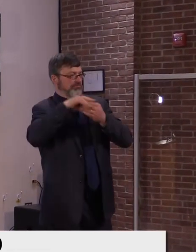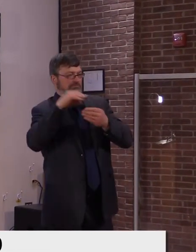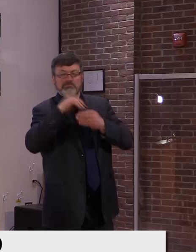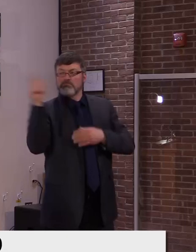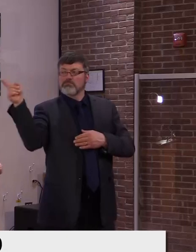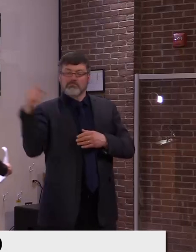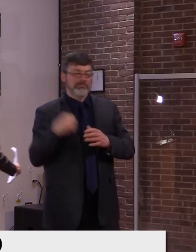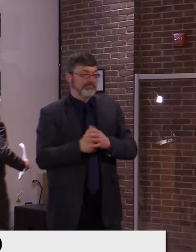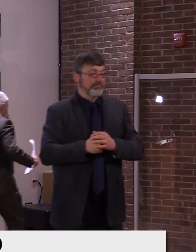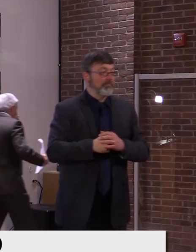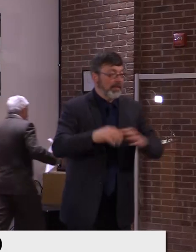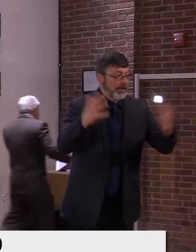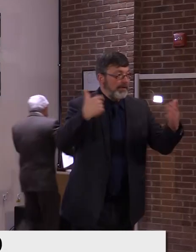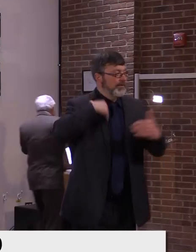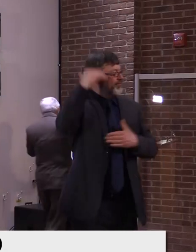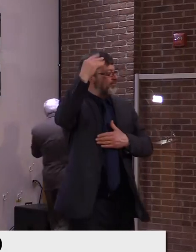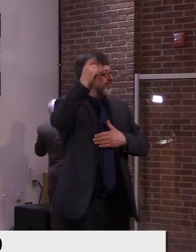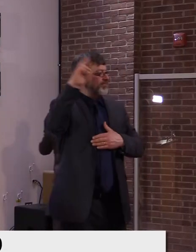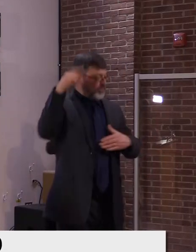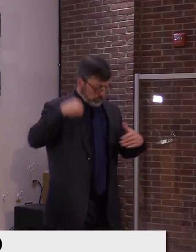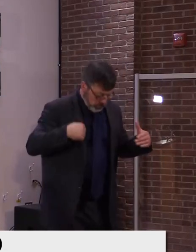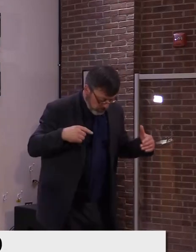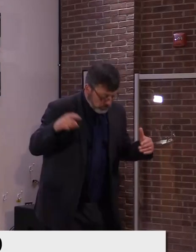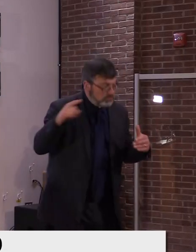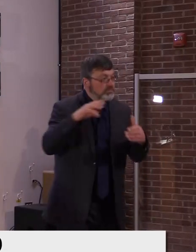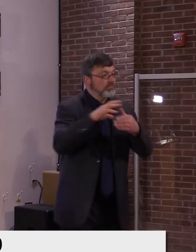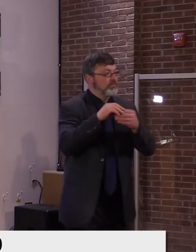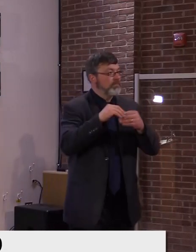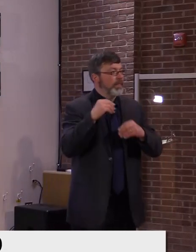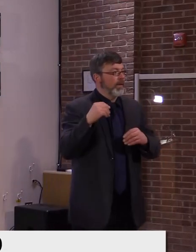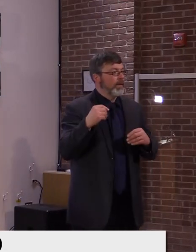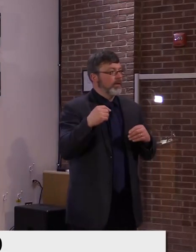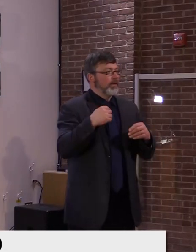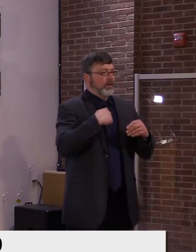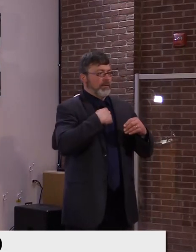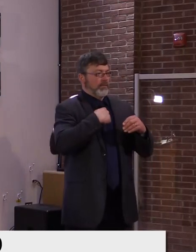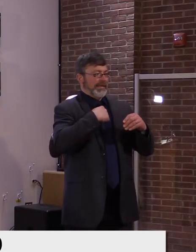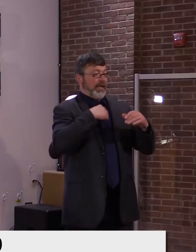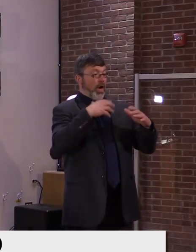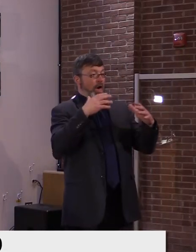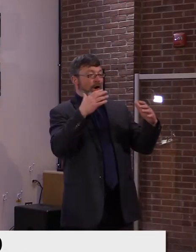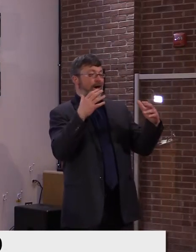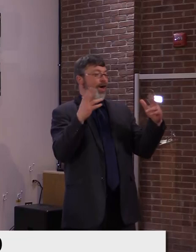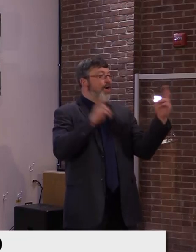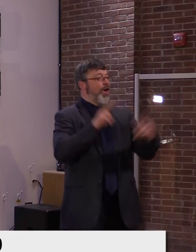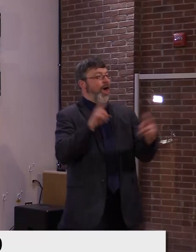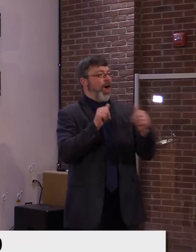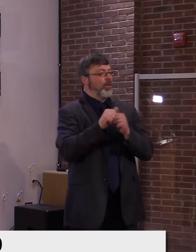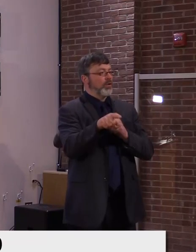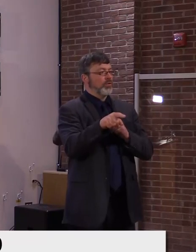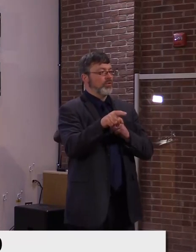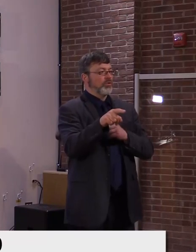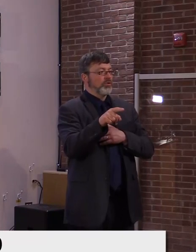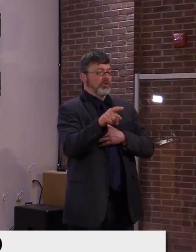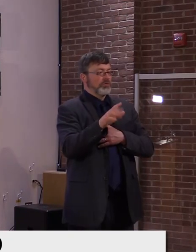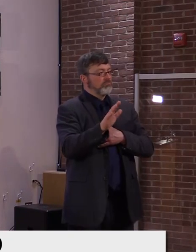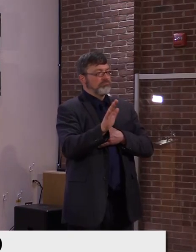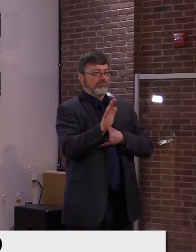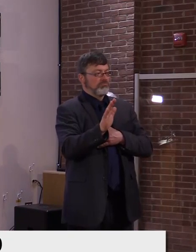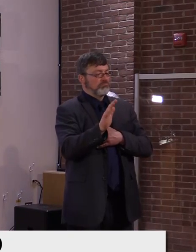I'm not gonna play your doctor cat, but I'm gonna answer more generally. There's two pathways that could